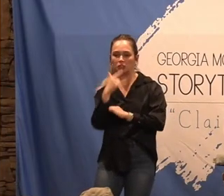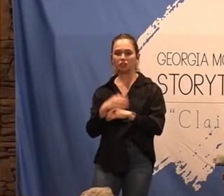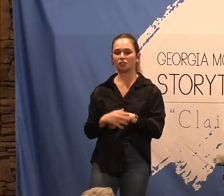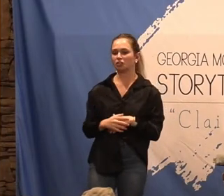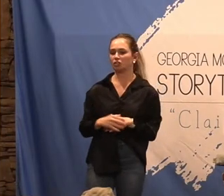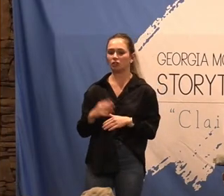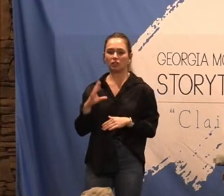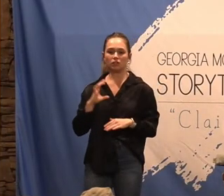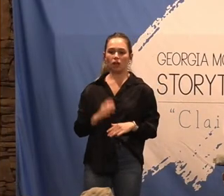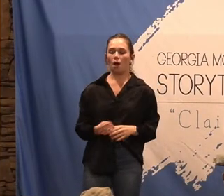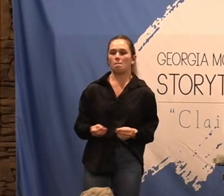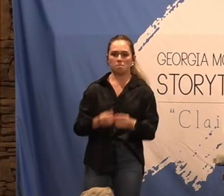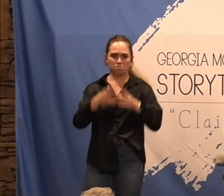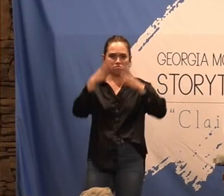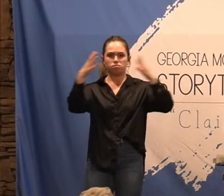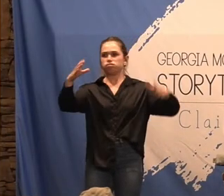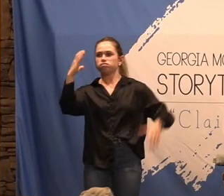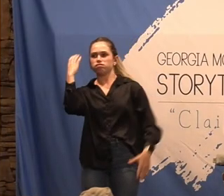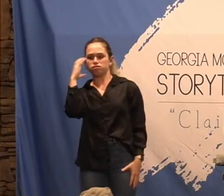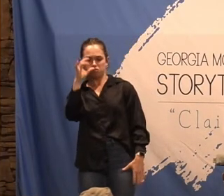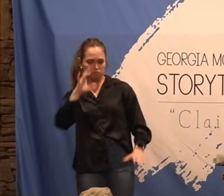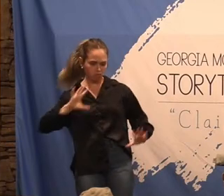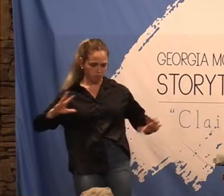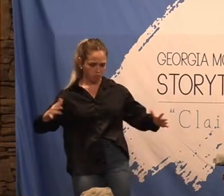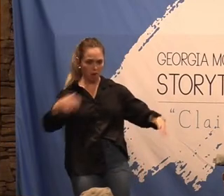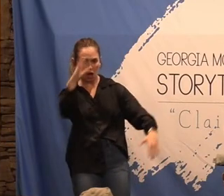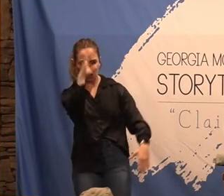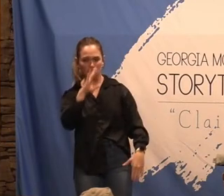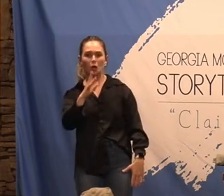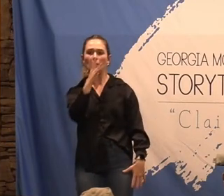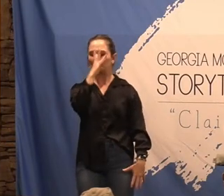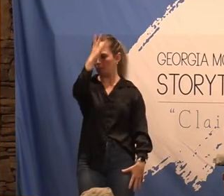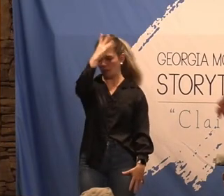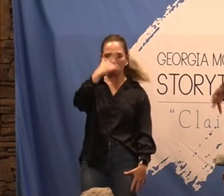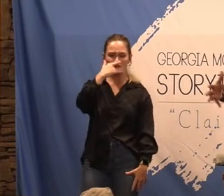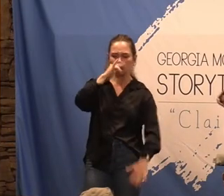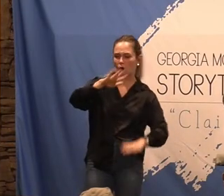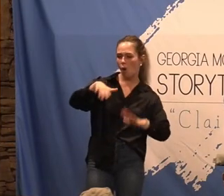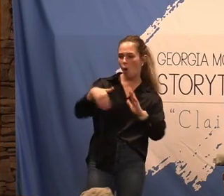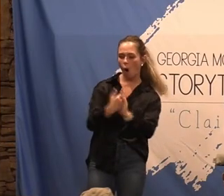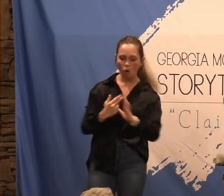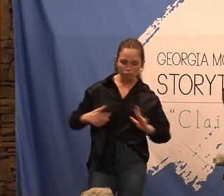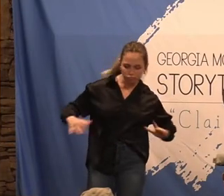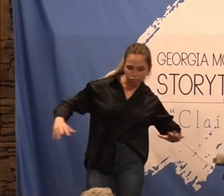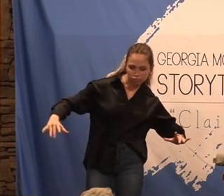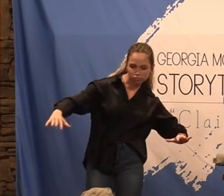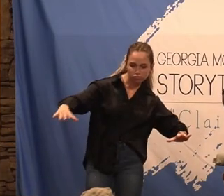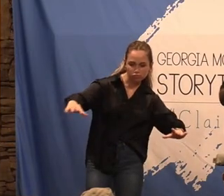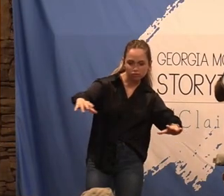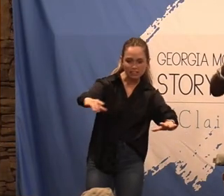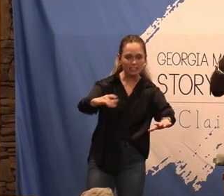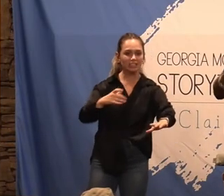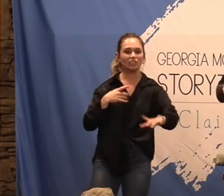their inexhaustible swarming of crab cousins, godchildren, and godparents. And some of the she crabs is